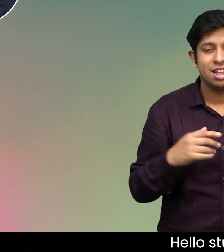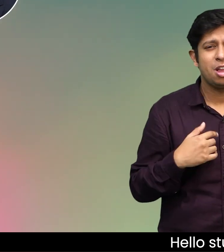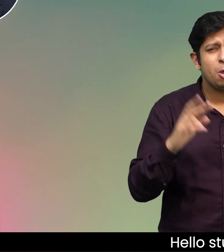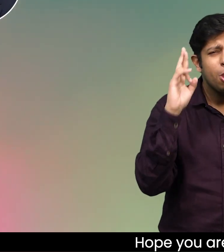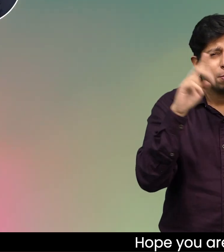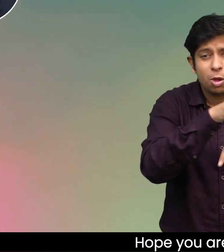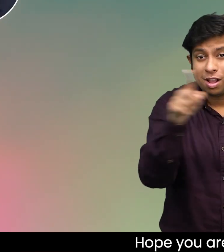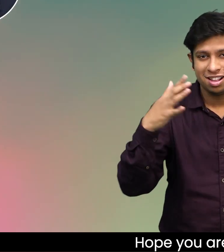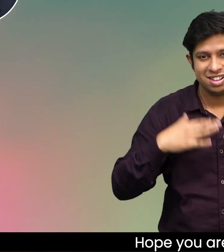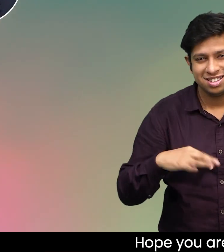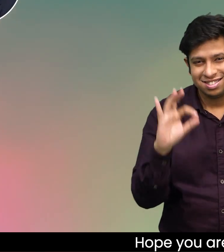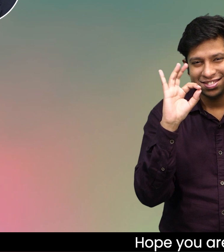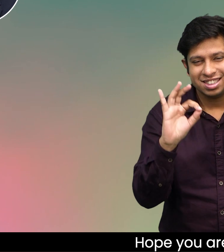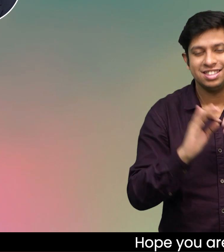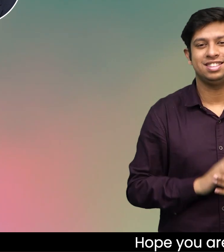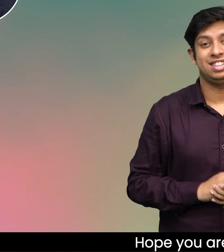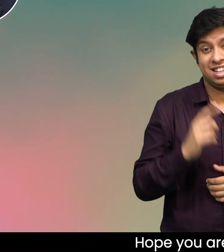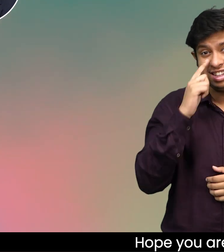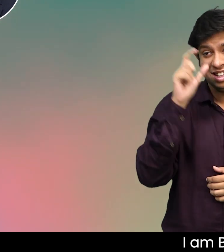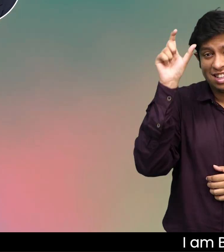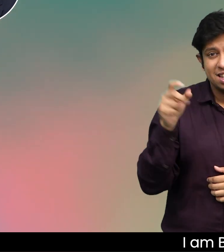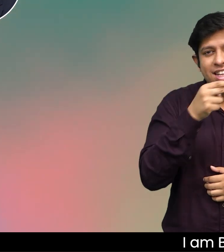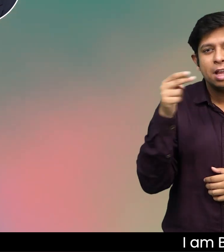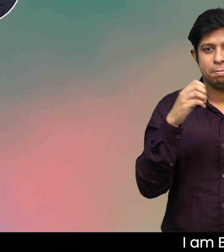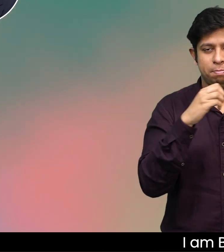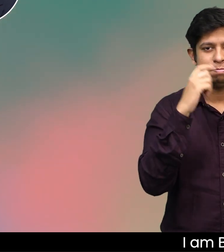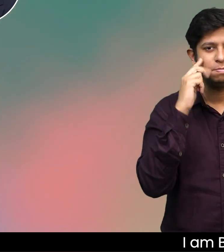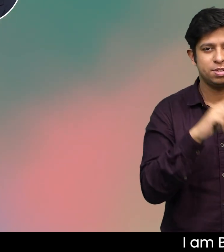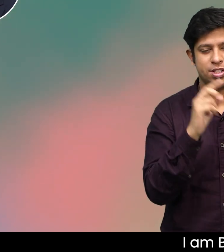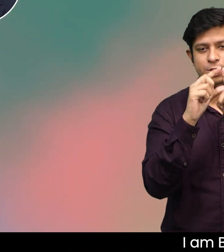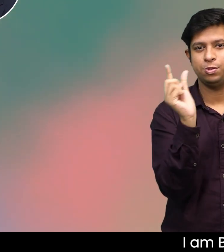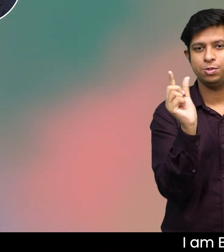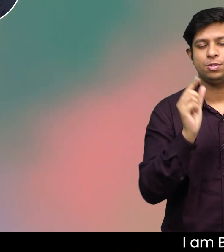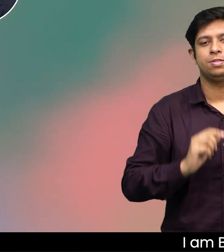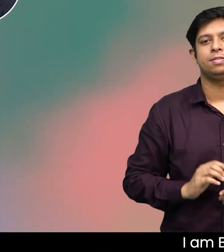friends. Hope you are doing well. I am Bindu.